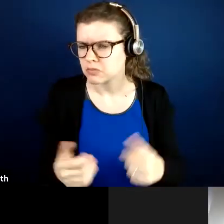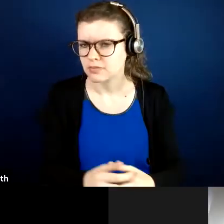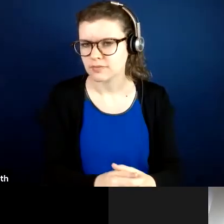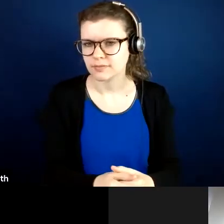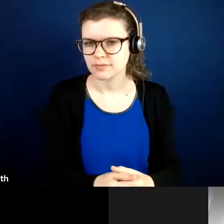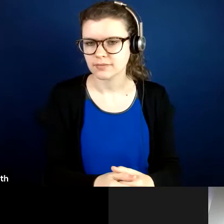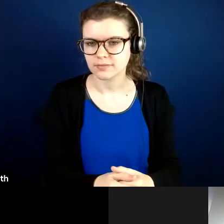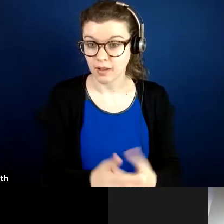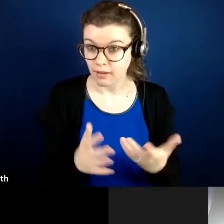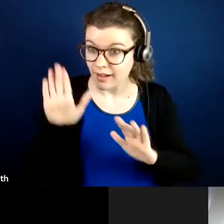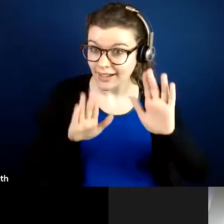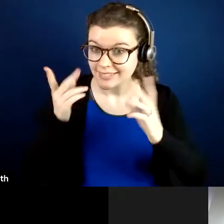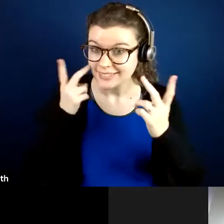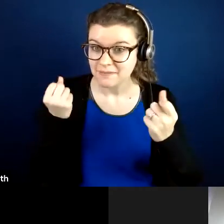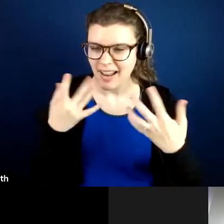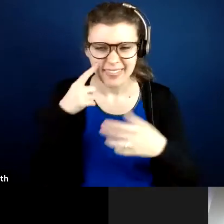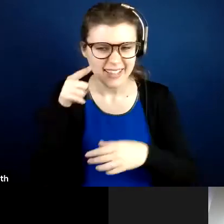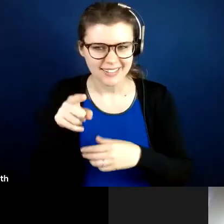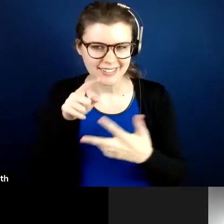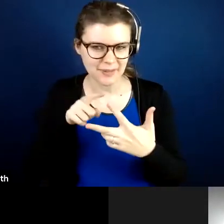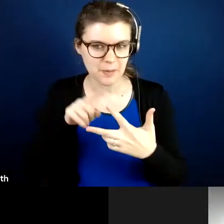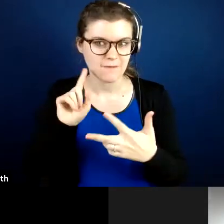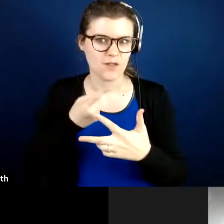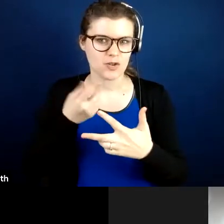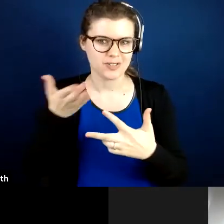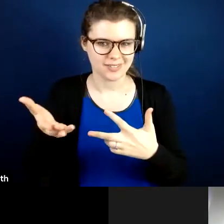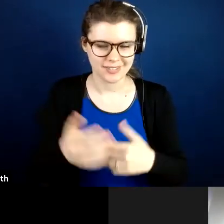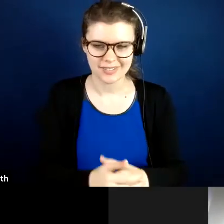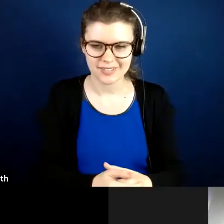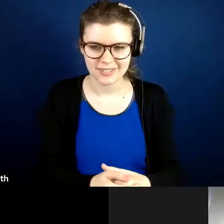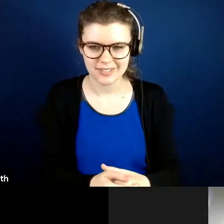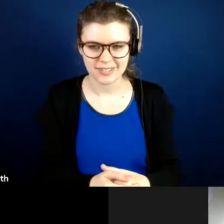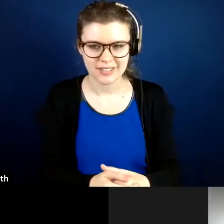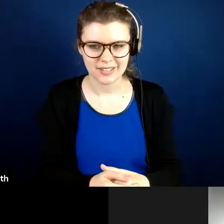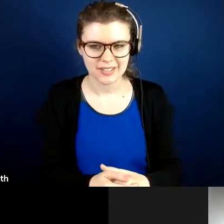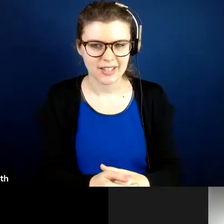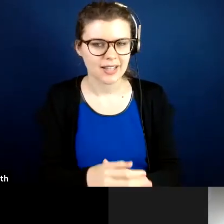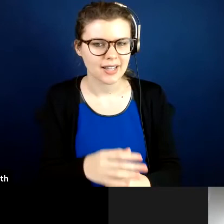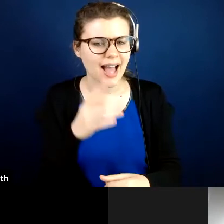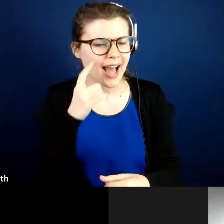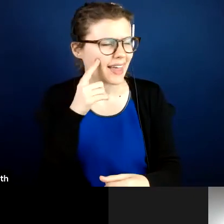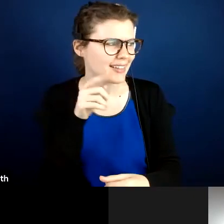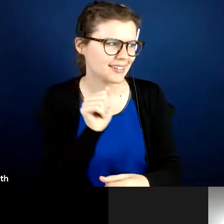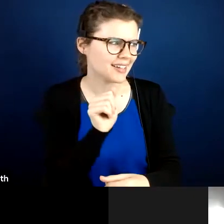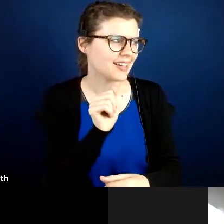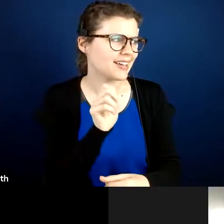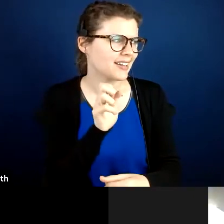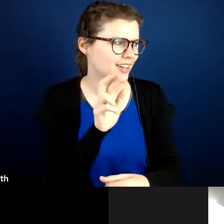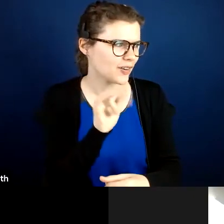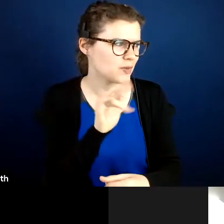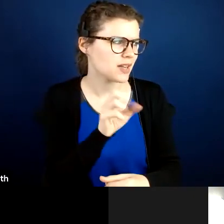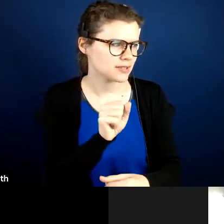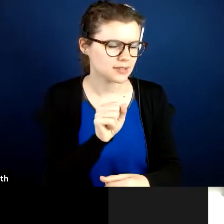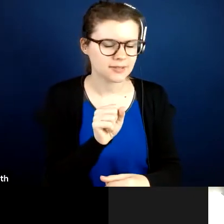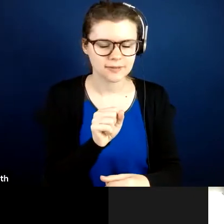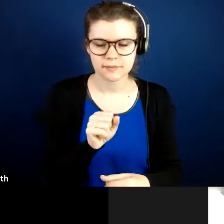Oh, all right, Kimberly, I think I saw you first. I think that was Arius. Yeah, Oh, Arius. was Arius? Okay, was Yeah,